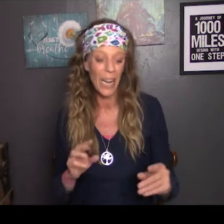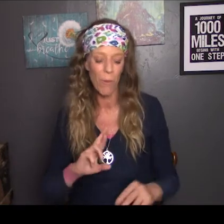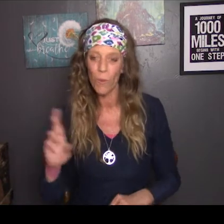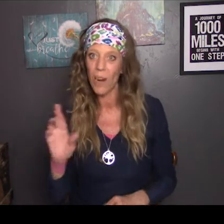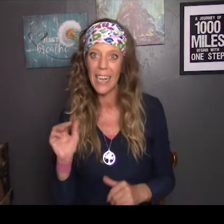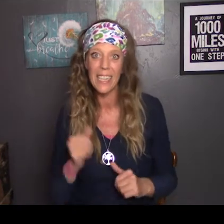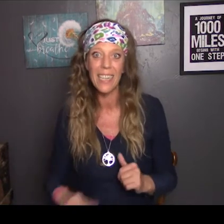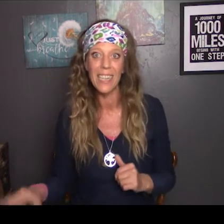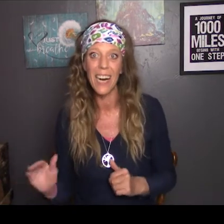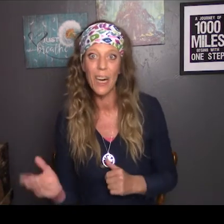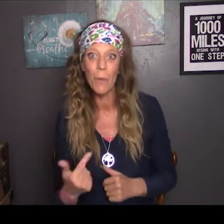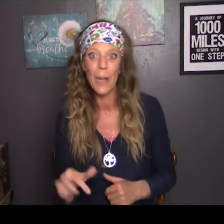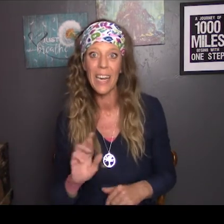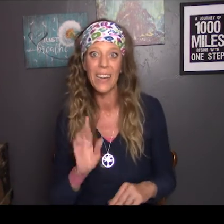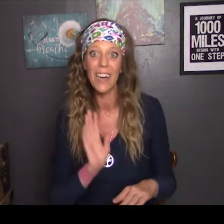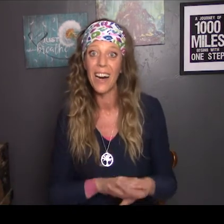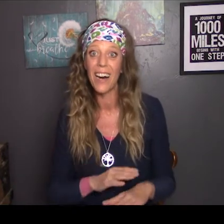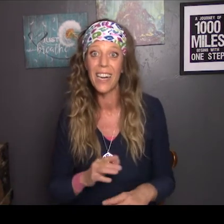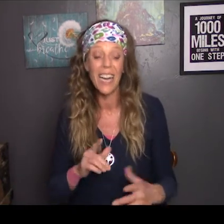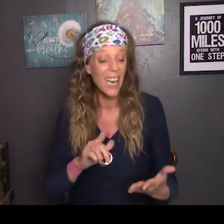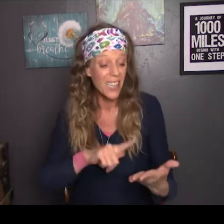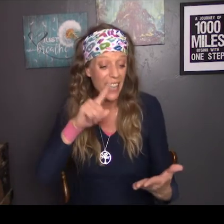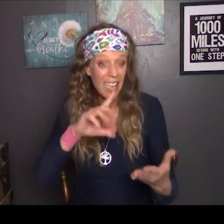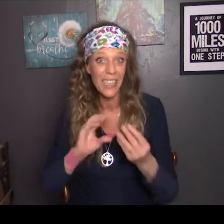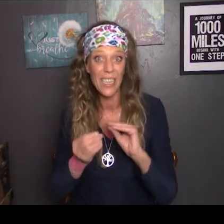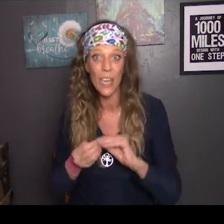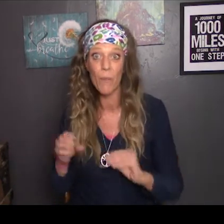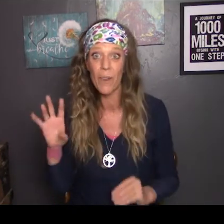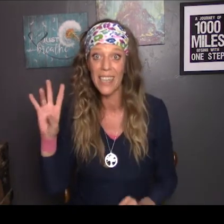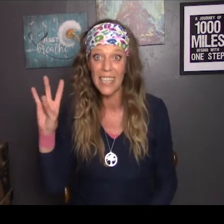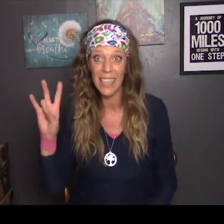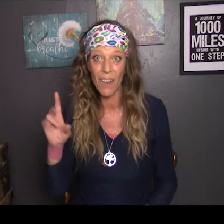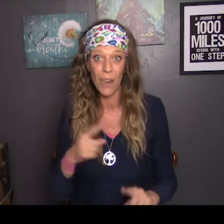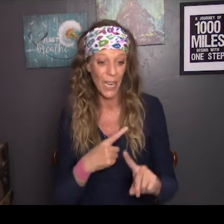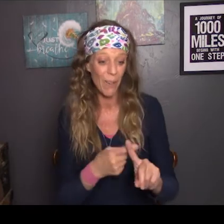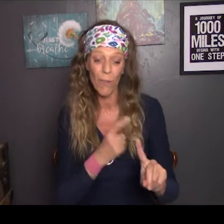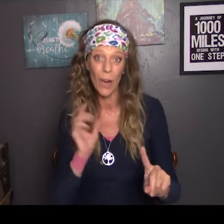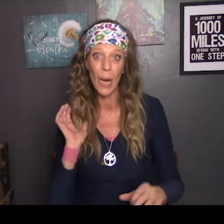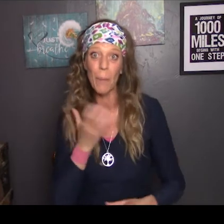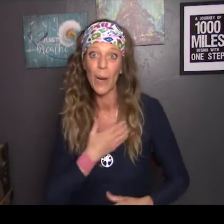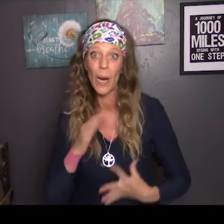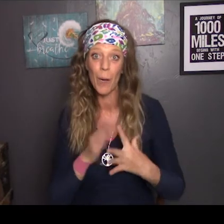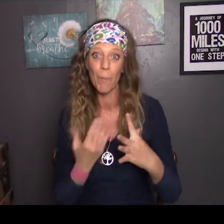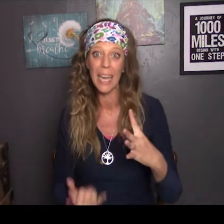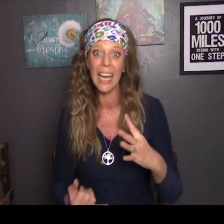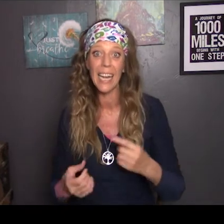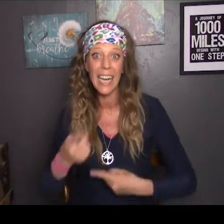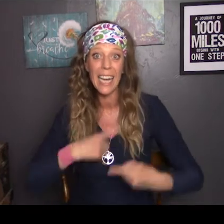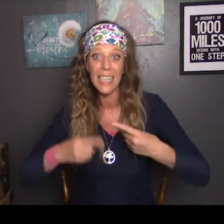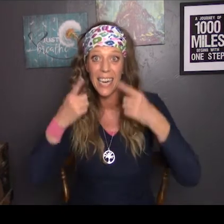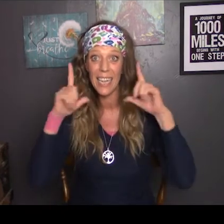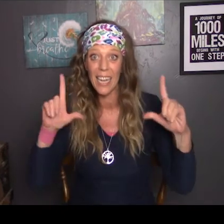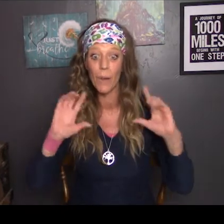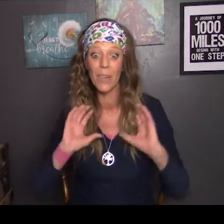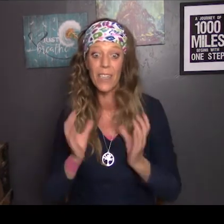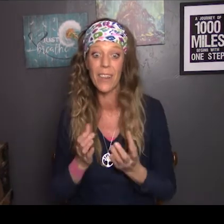moving right along. We are on lesson number 7 from our beginning sign language